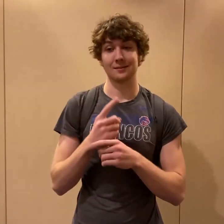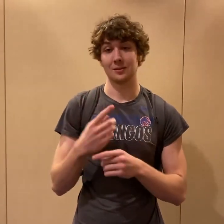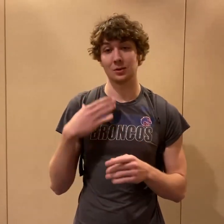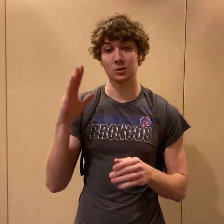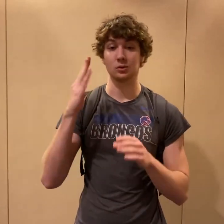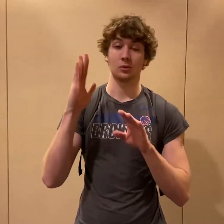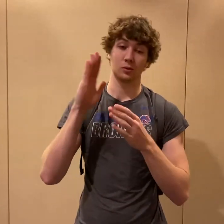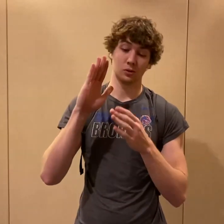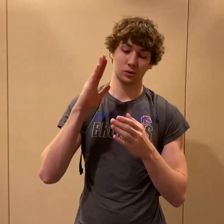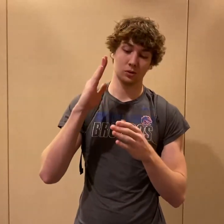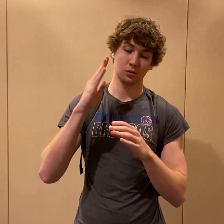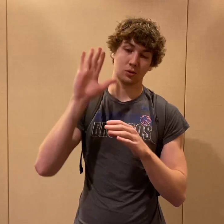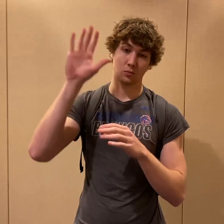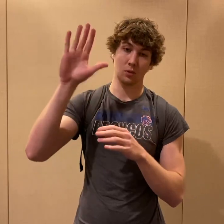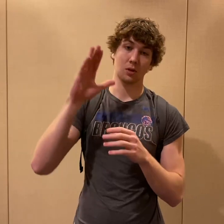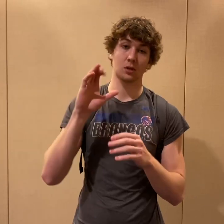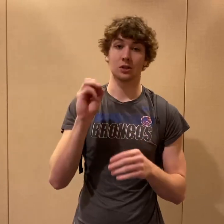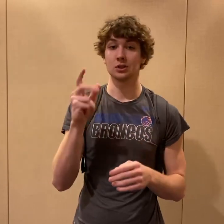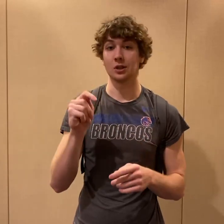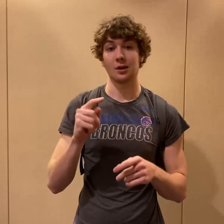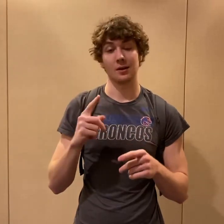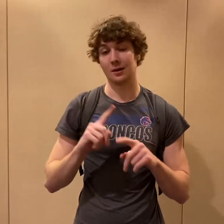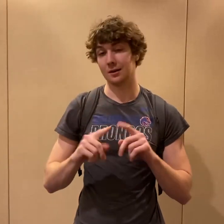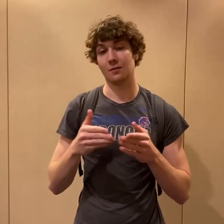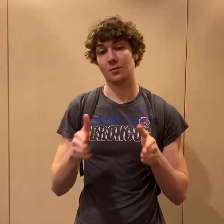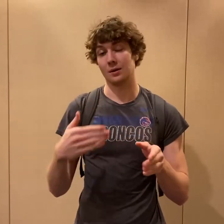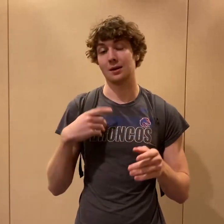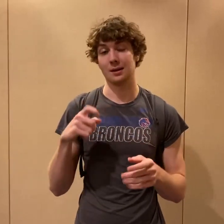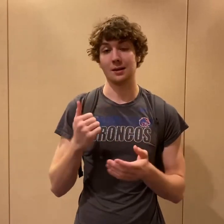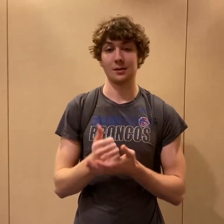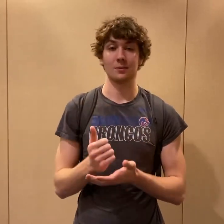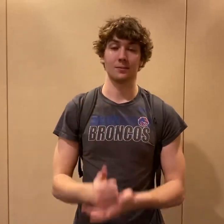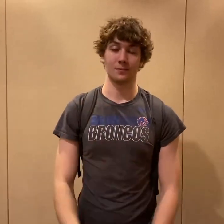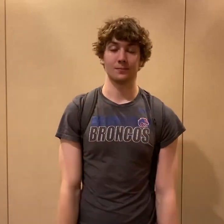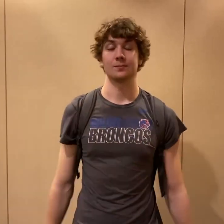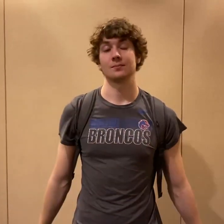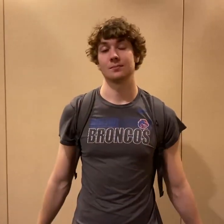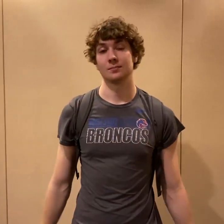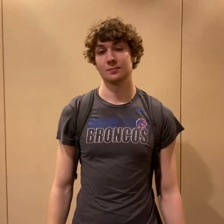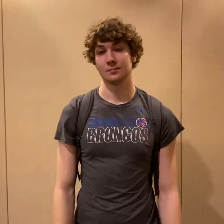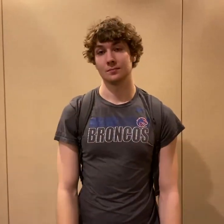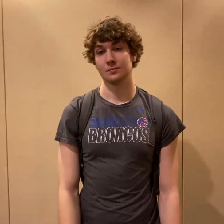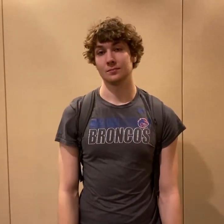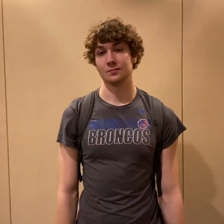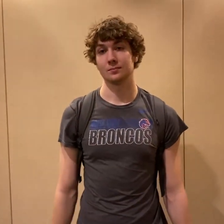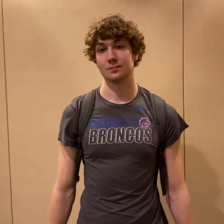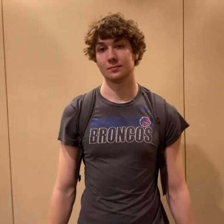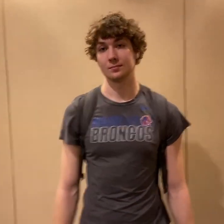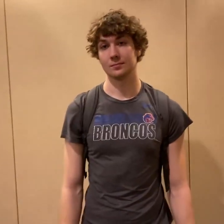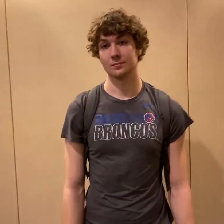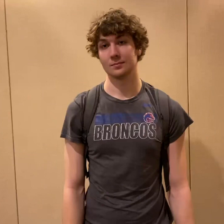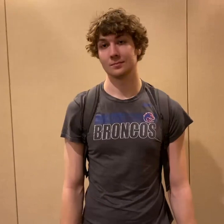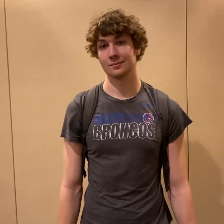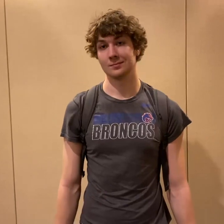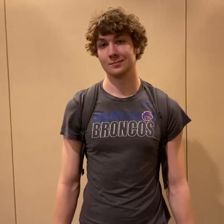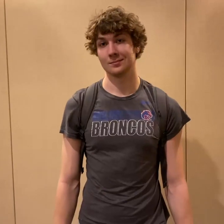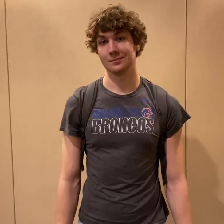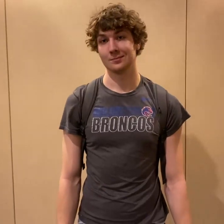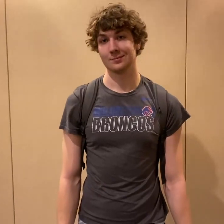and, you know, gotta be a shot blocker and yes, best way to help. be your message to Boise State fans just that have been